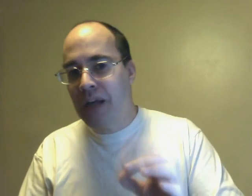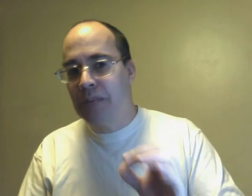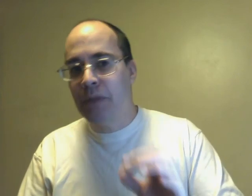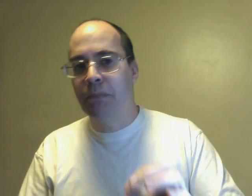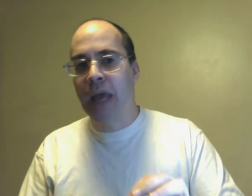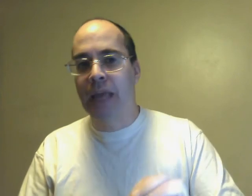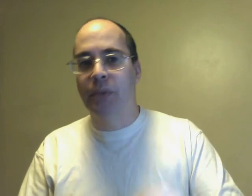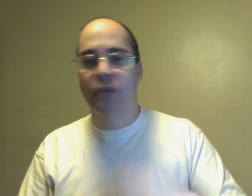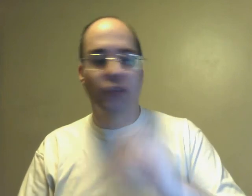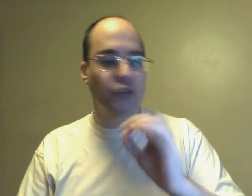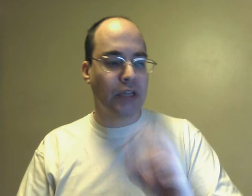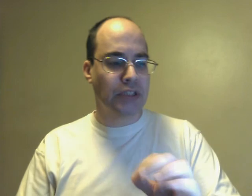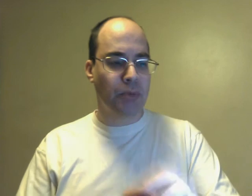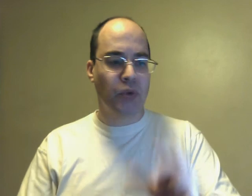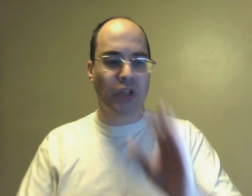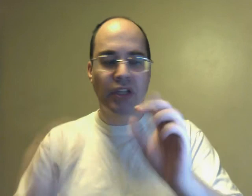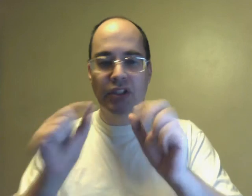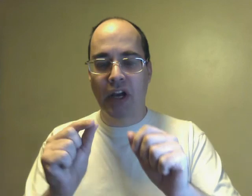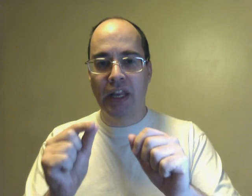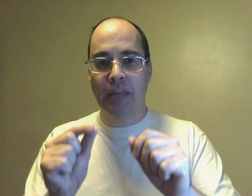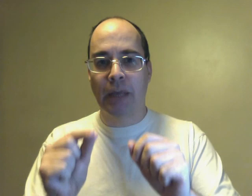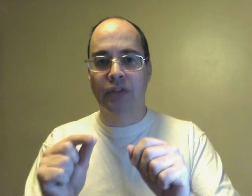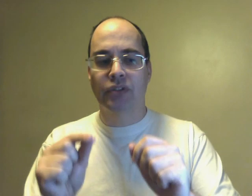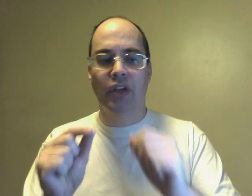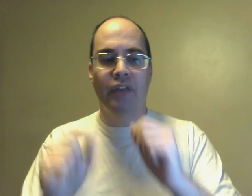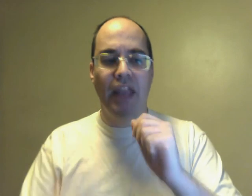be able to transport tiny amounts of